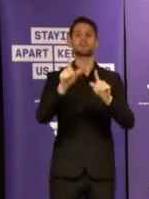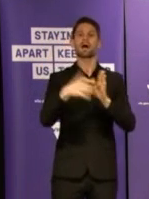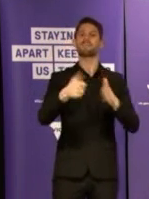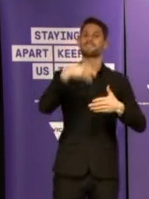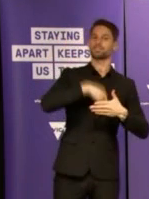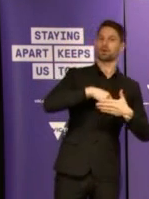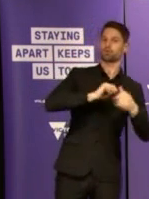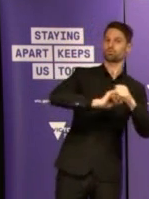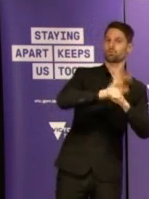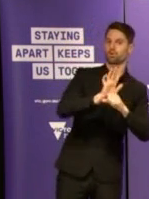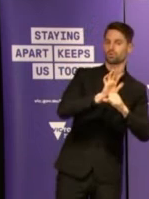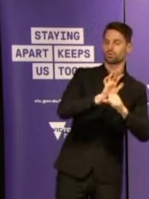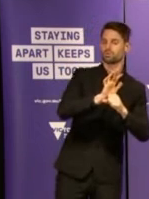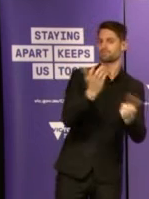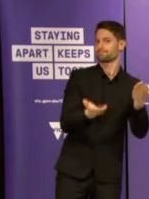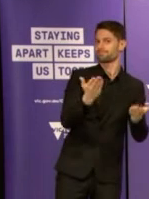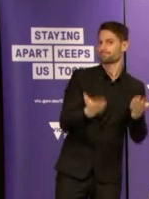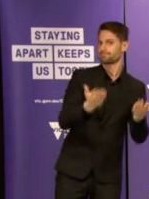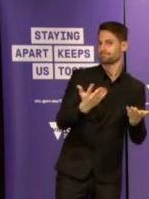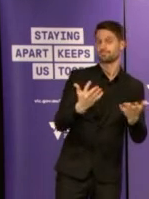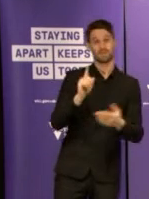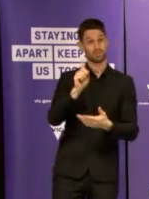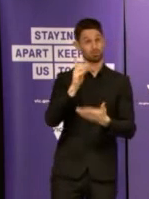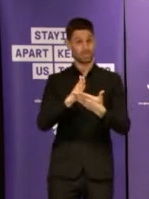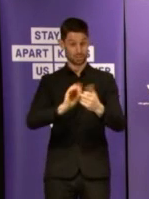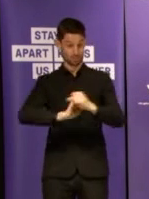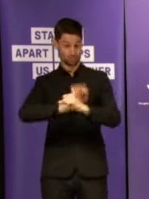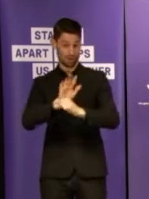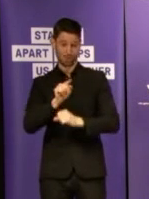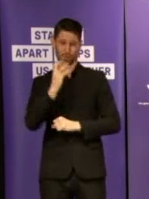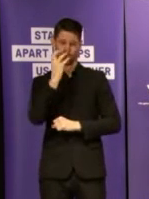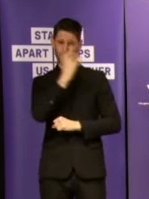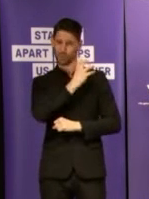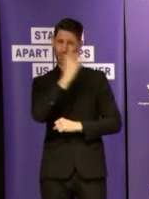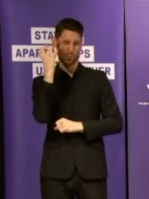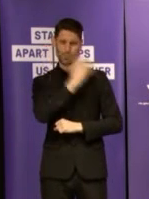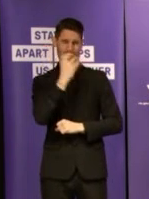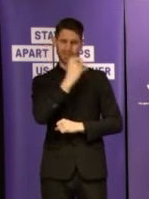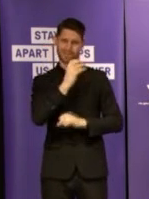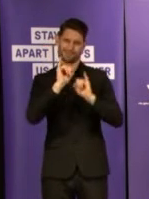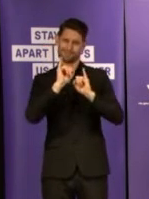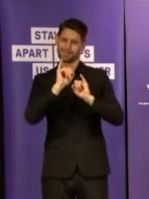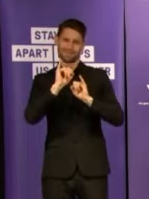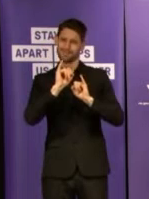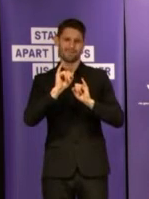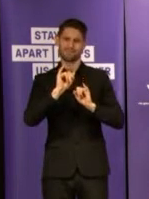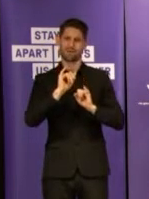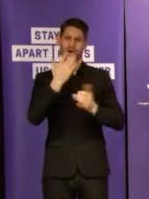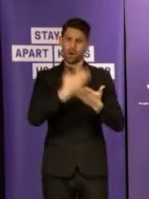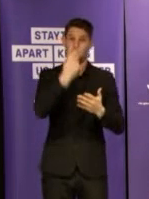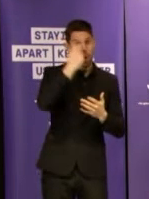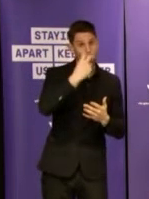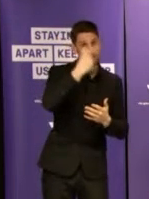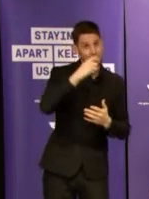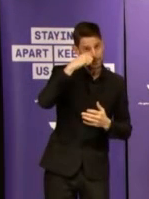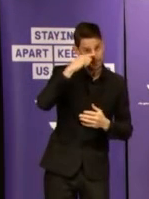that coronavirus is a very serious infection in anyone in aged care, but for classification purposes